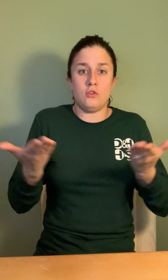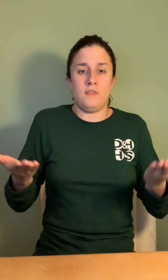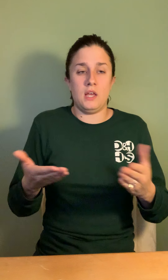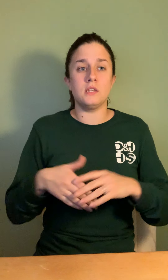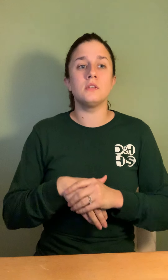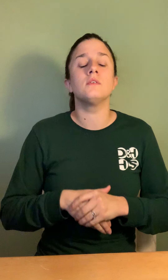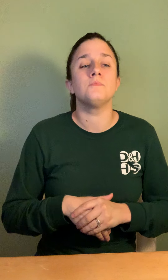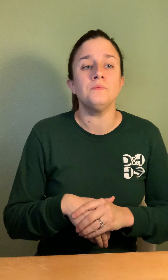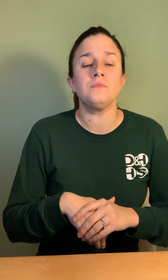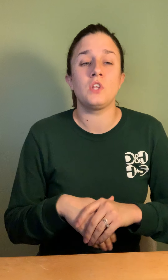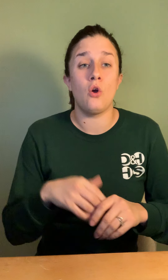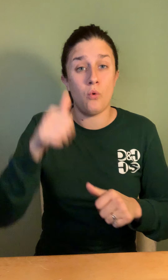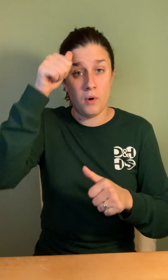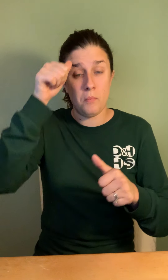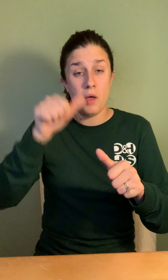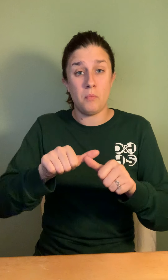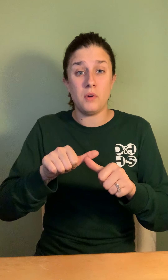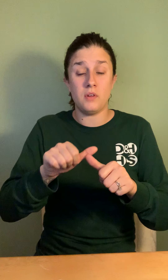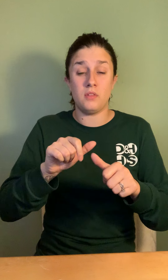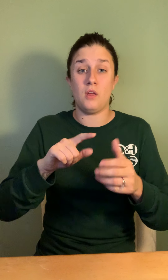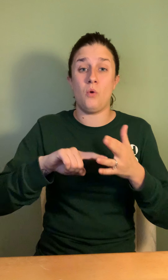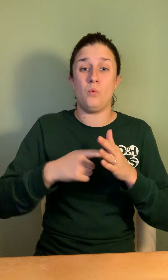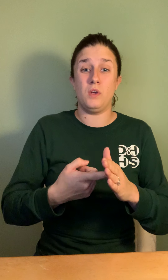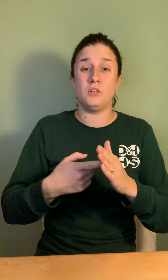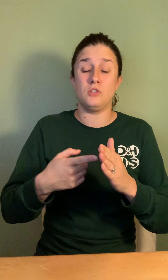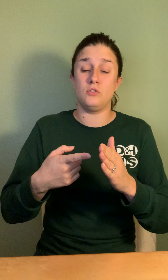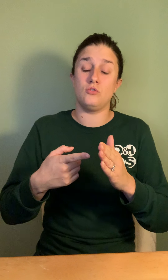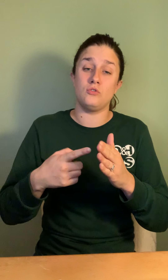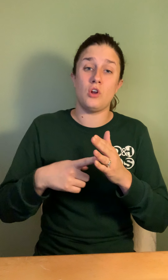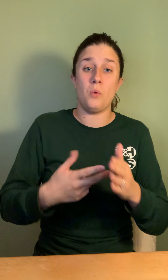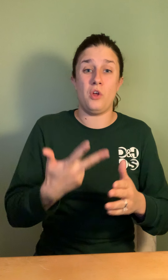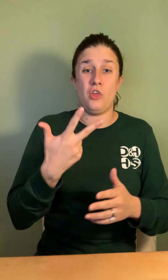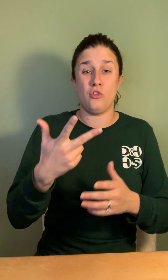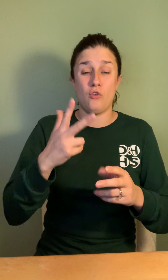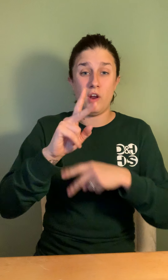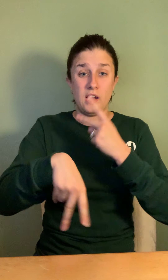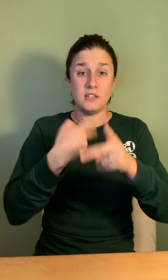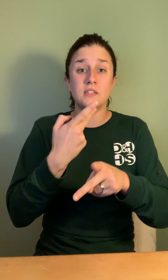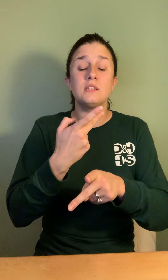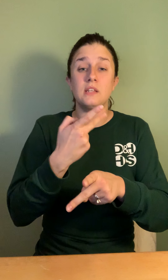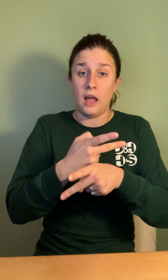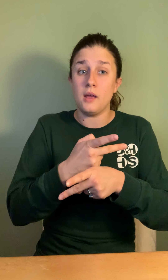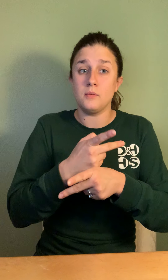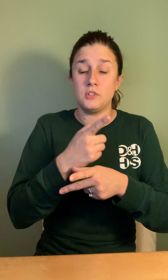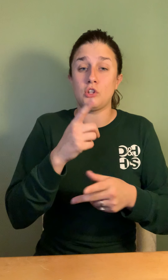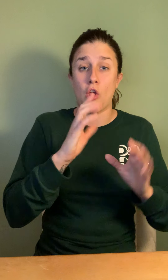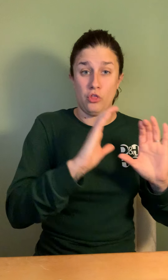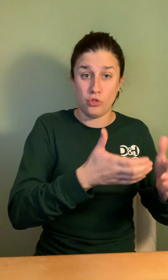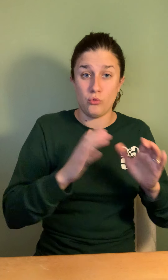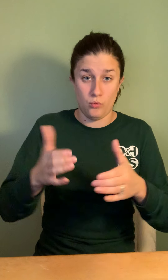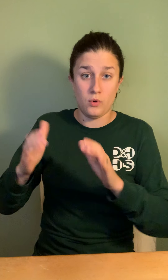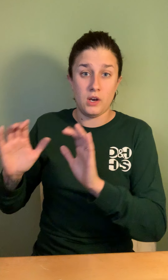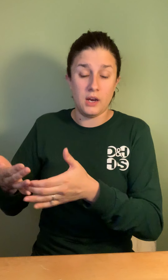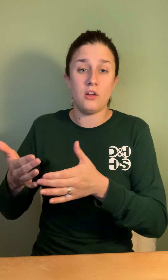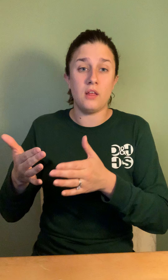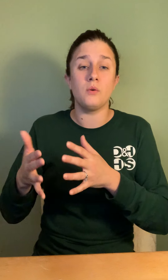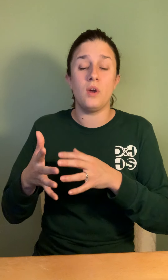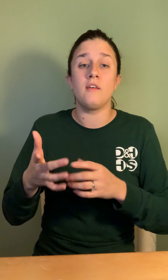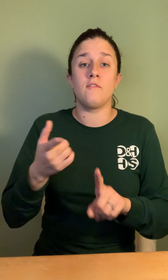Remember, we start with these three types of rocks. These are our three classifications. And from them, we can go